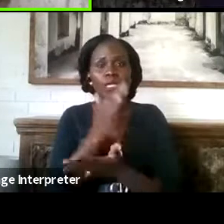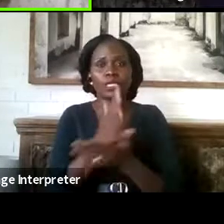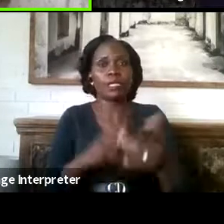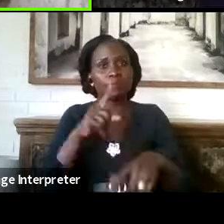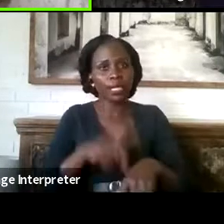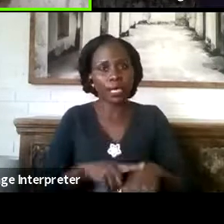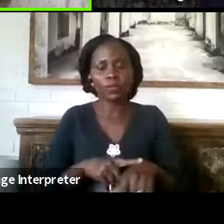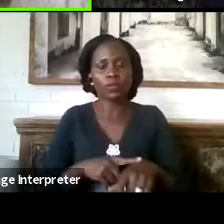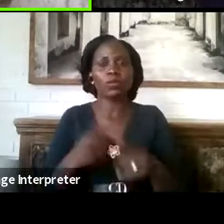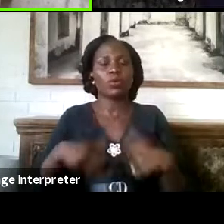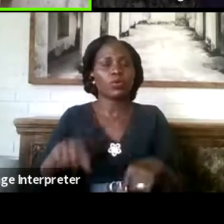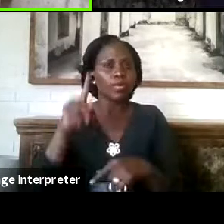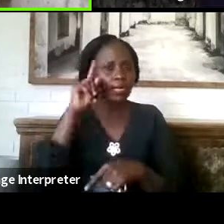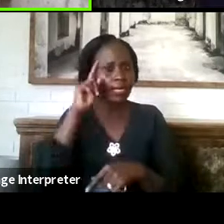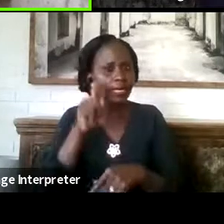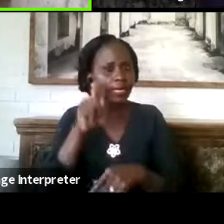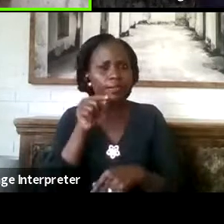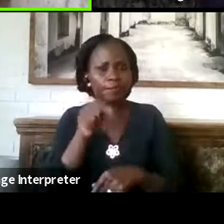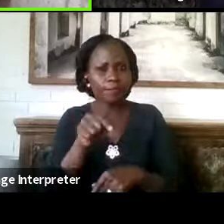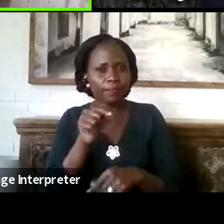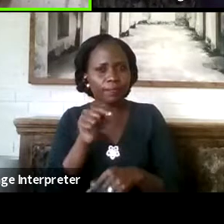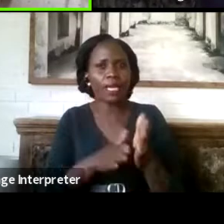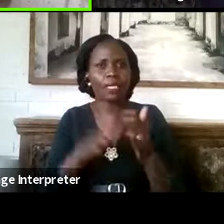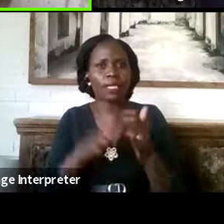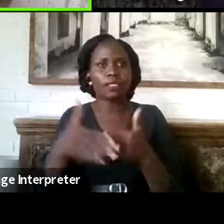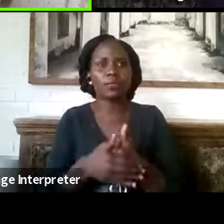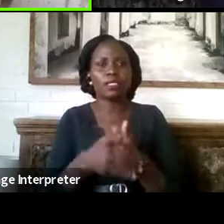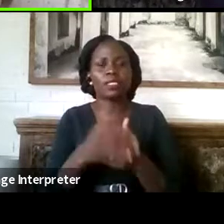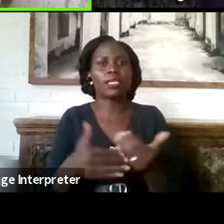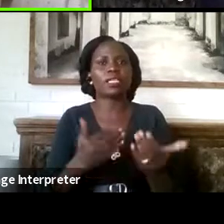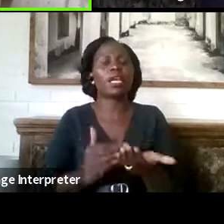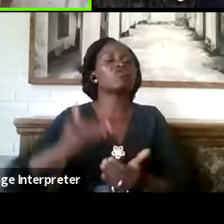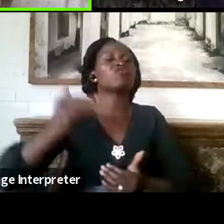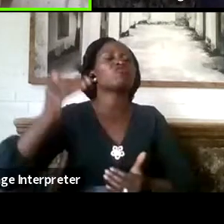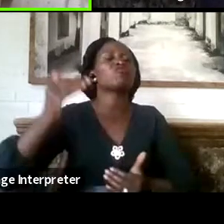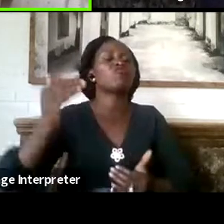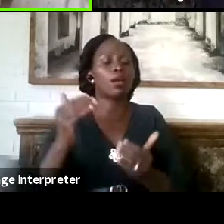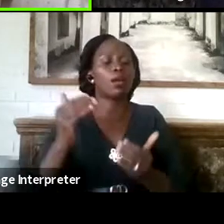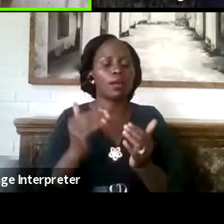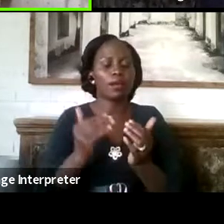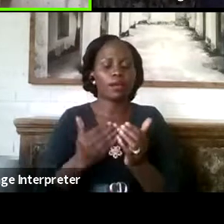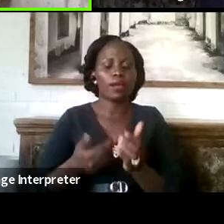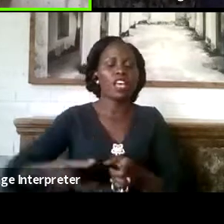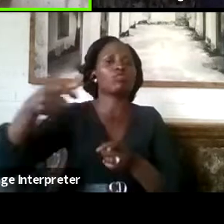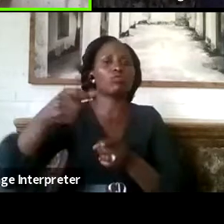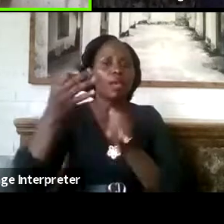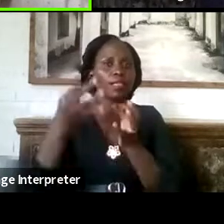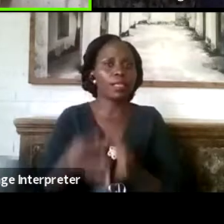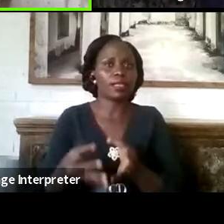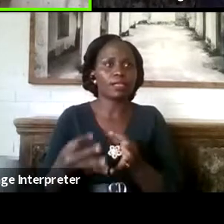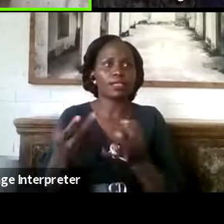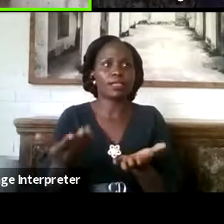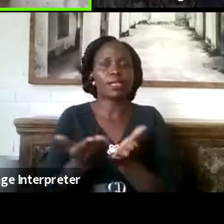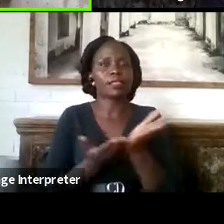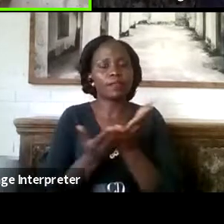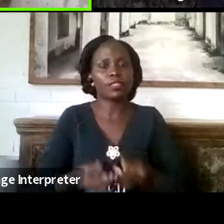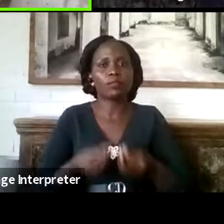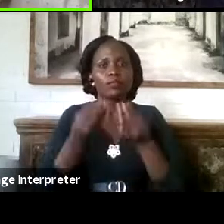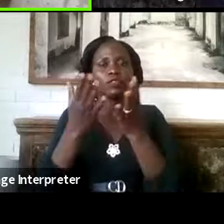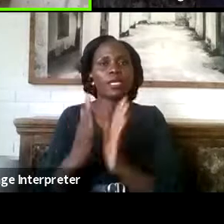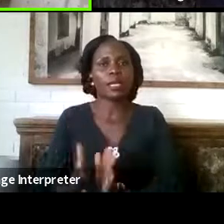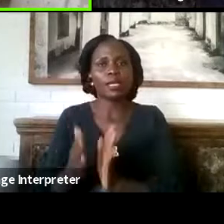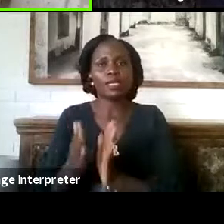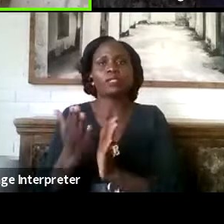at accessibility as an extra thing, and services providers, media centers, they also get this